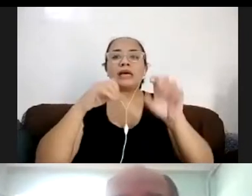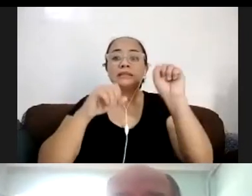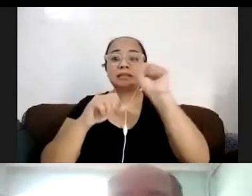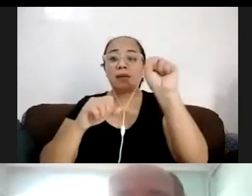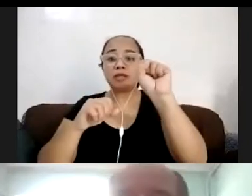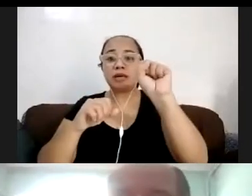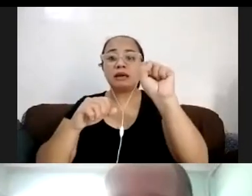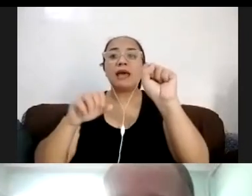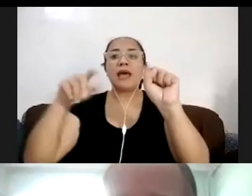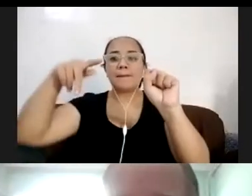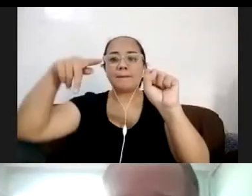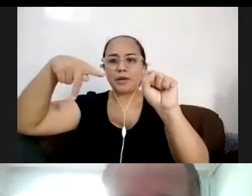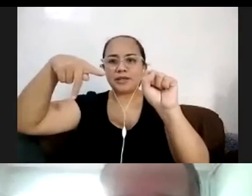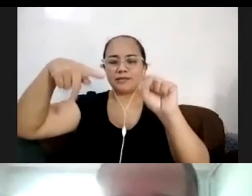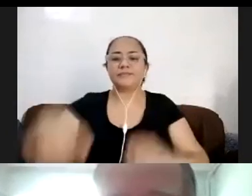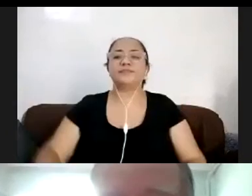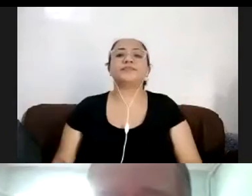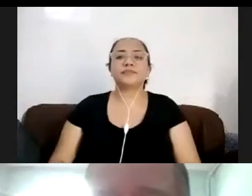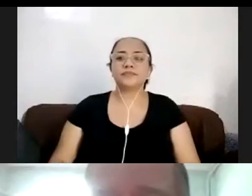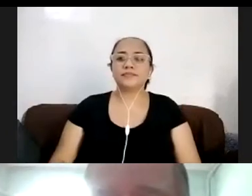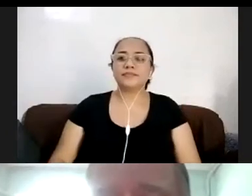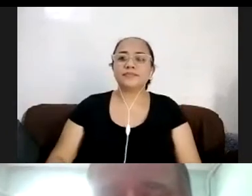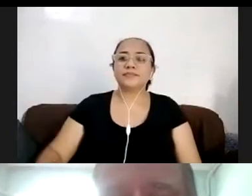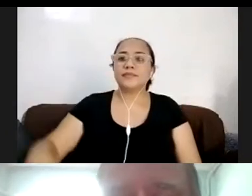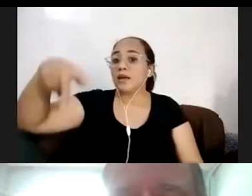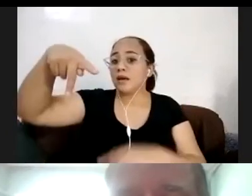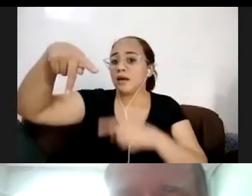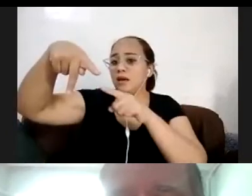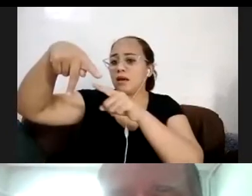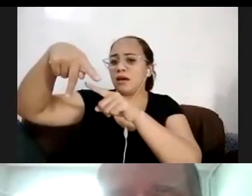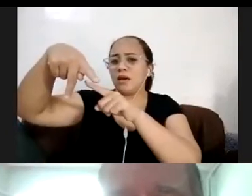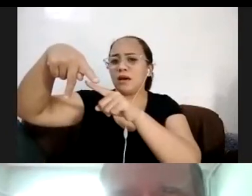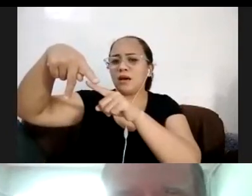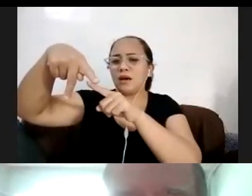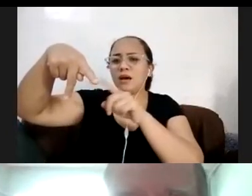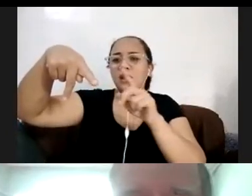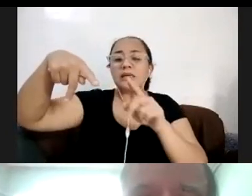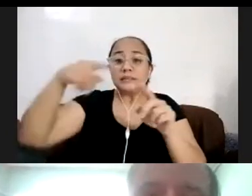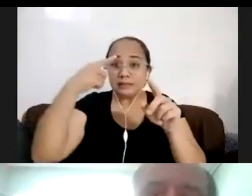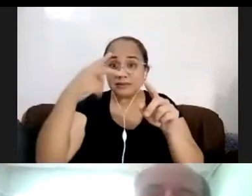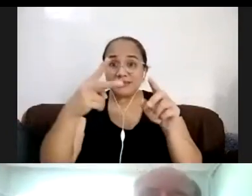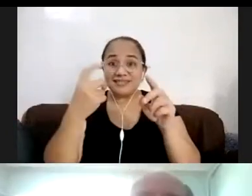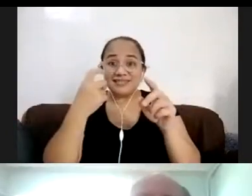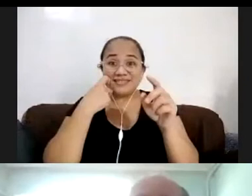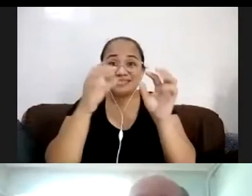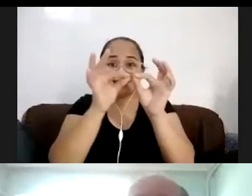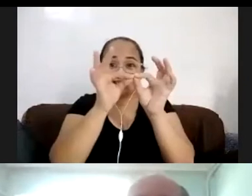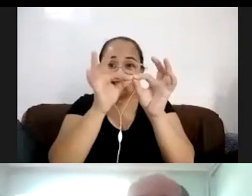What is the predicate, or what is one predicate in the sentence